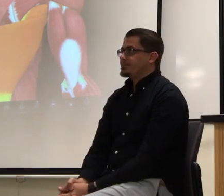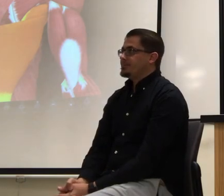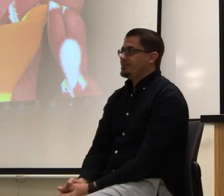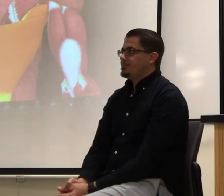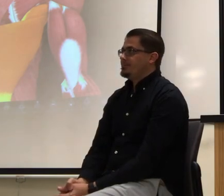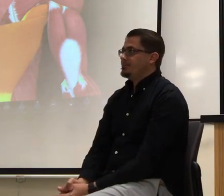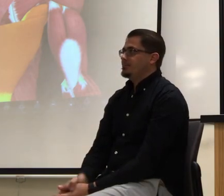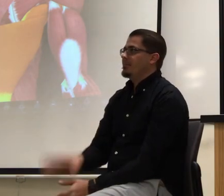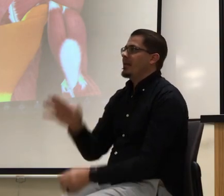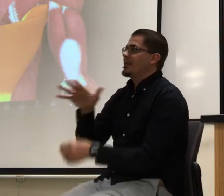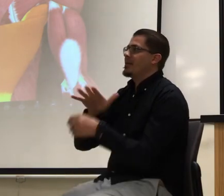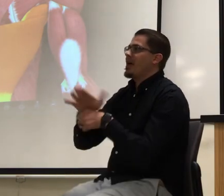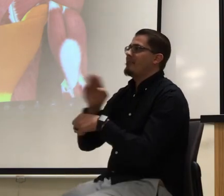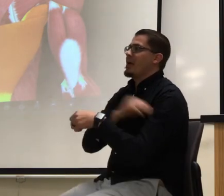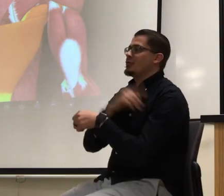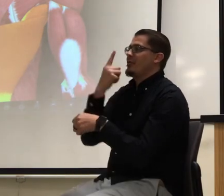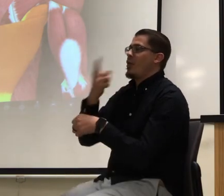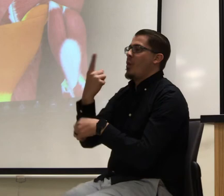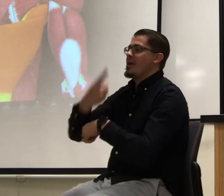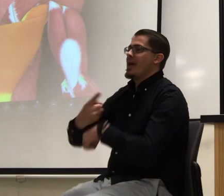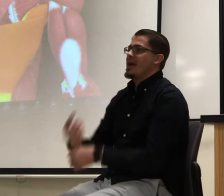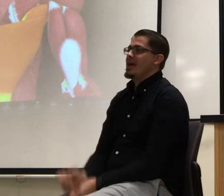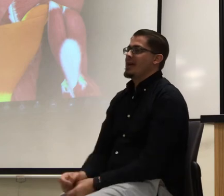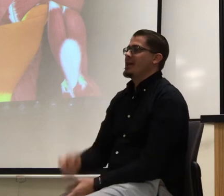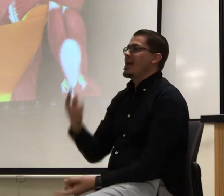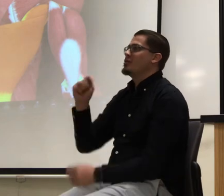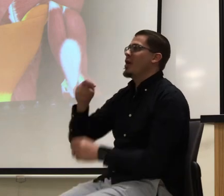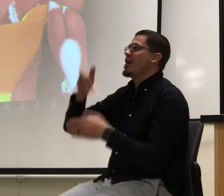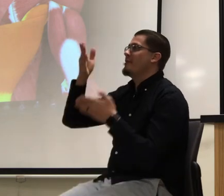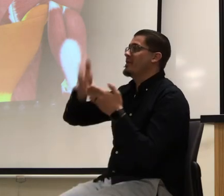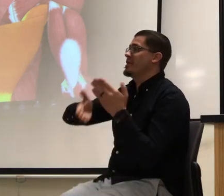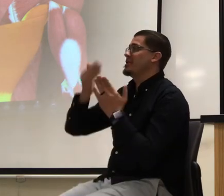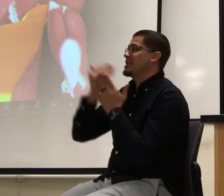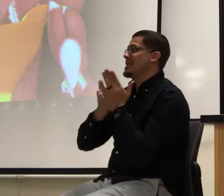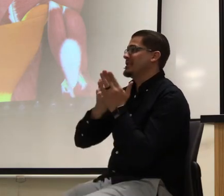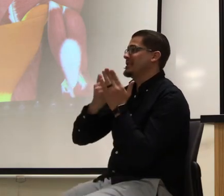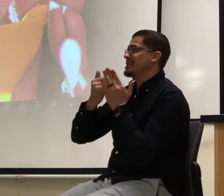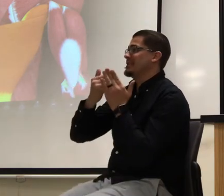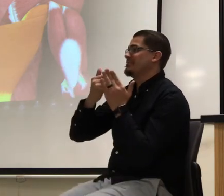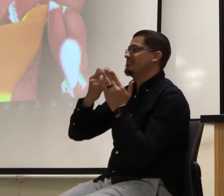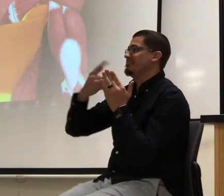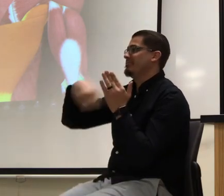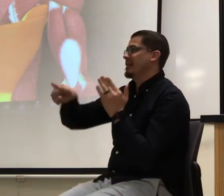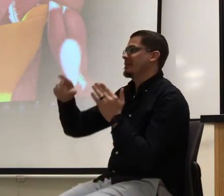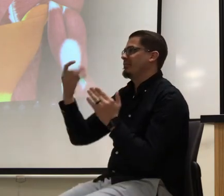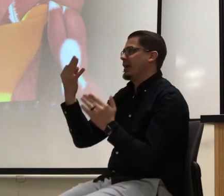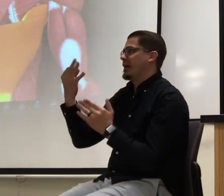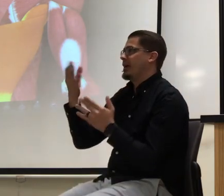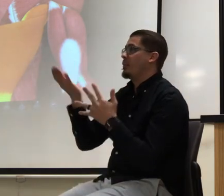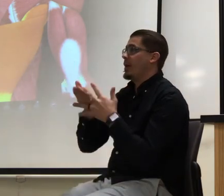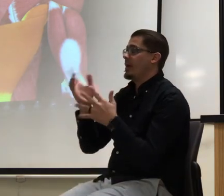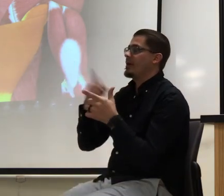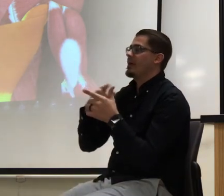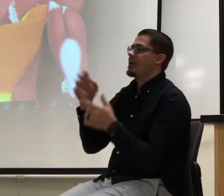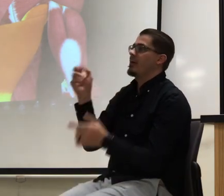All right, that's enough muscles for one day. I'll try to finish this list next time or the time after. Take a break